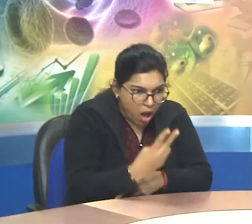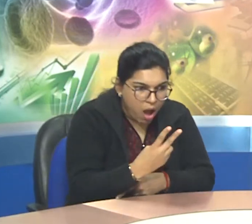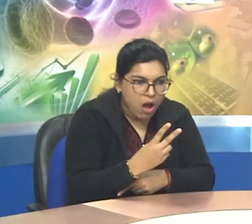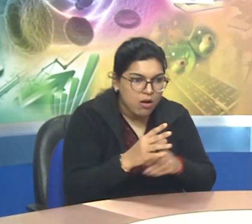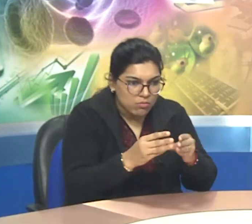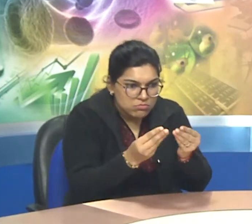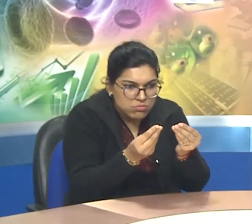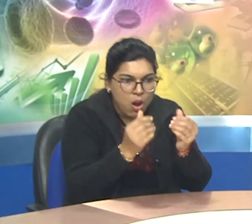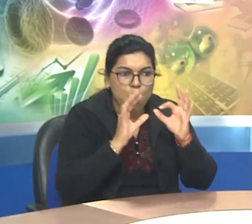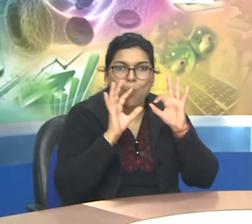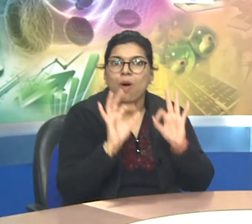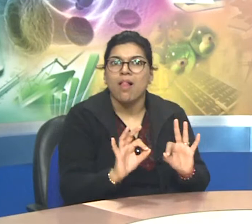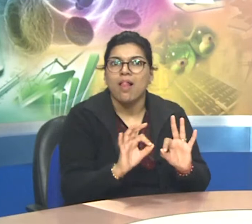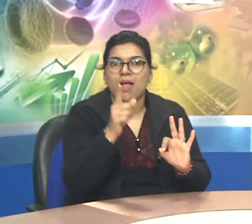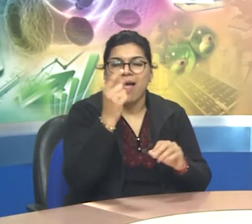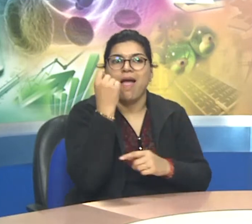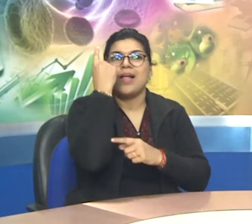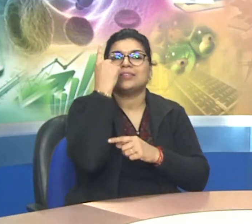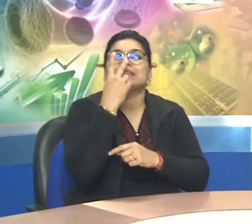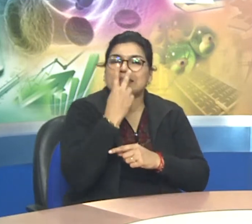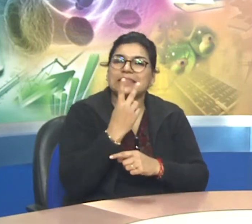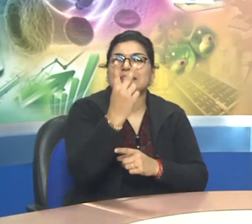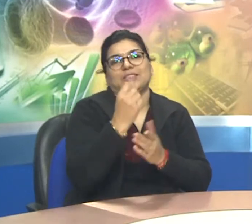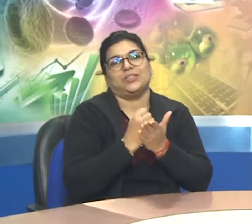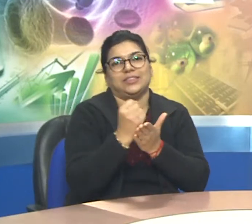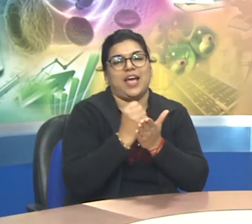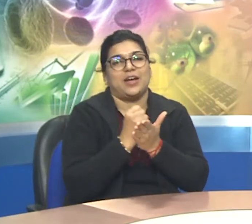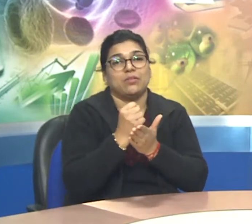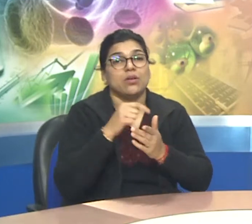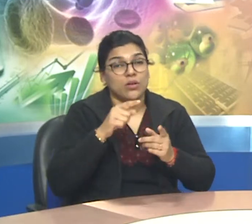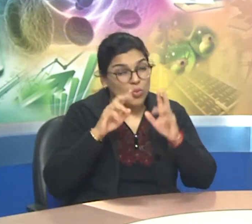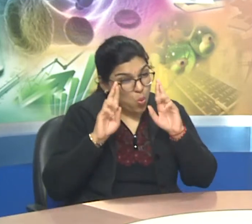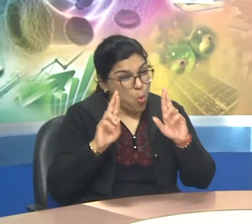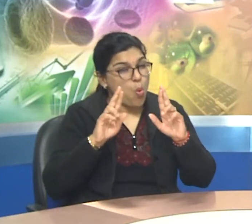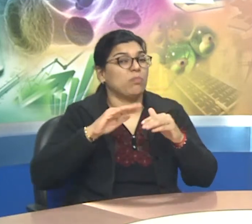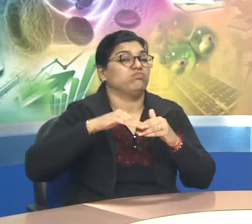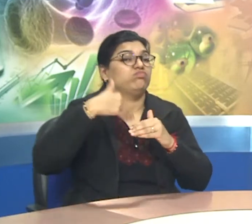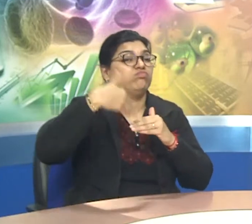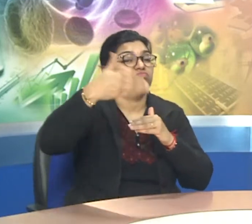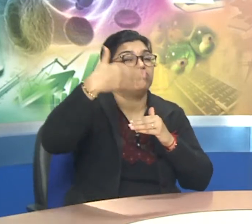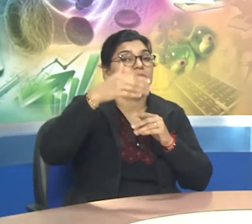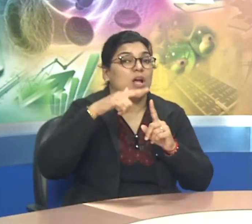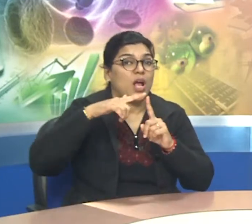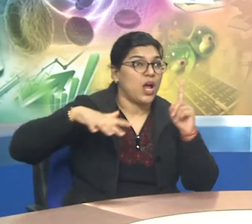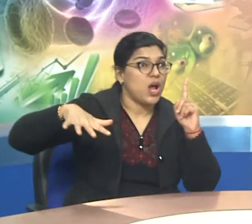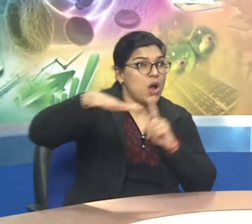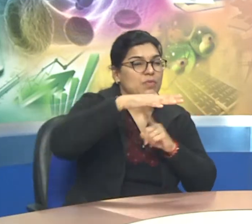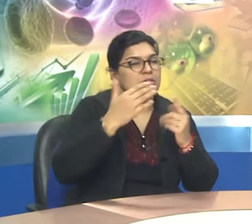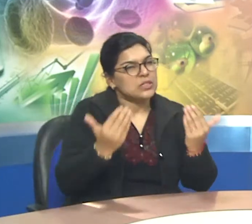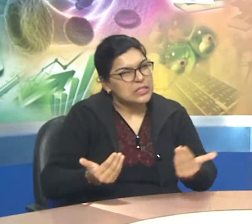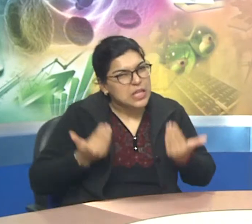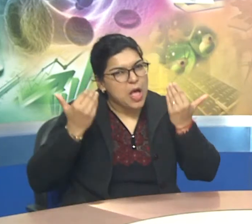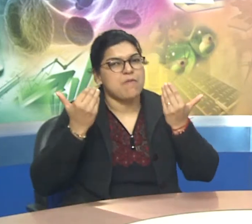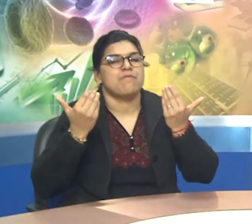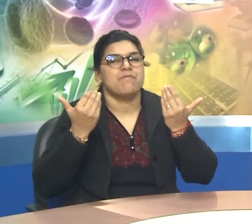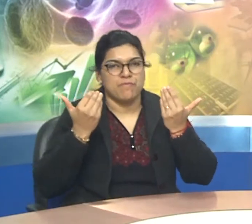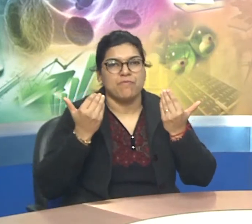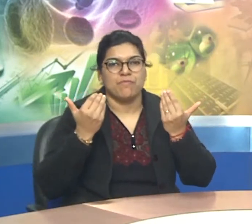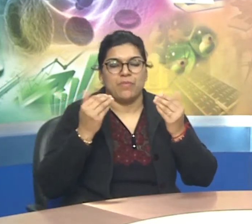into manure, so that can be used in a positive sense. Hope